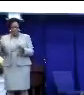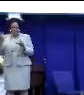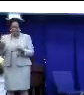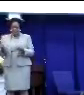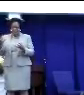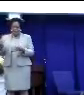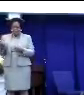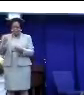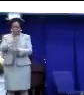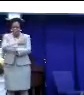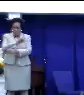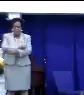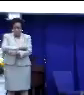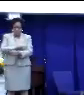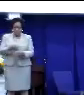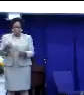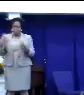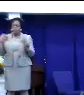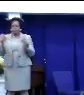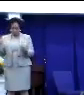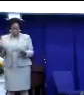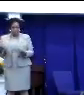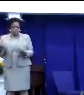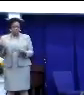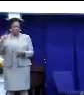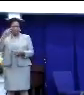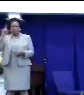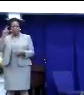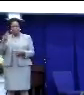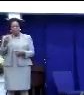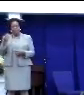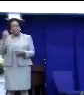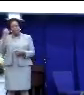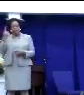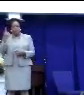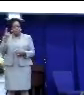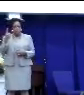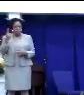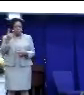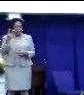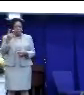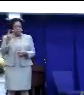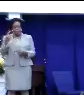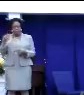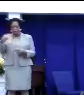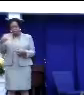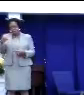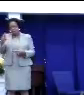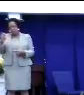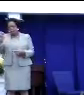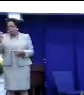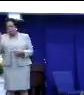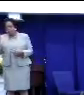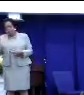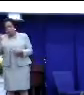power. Power. Well, the question came to me, well, he used this Greek word dunamis. And in